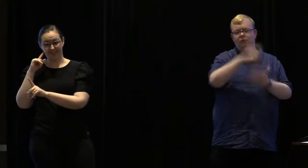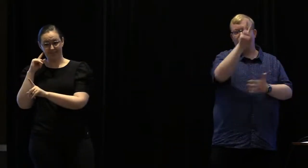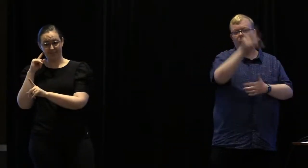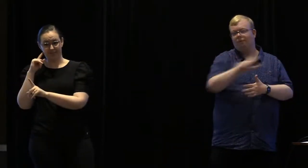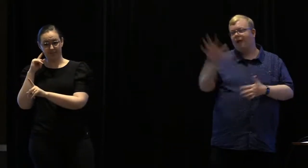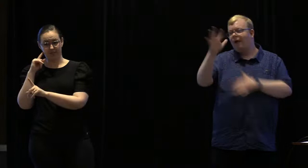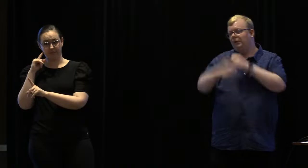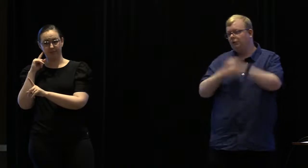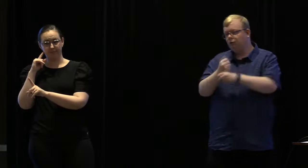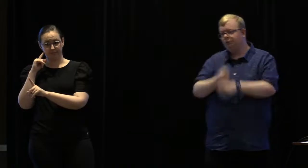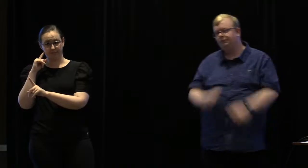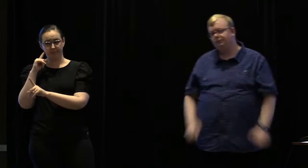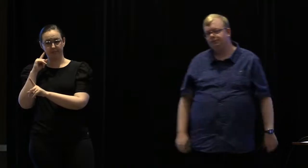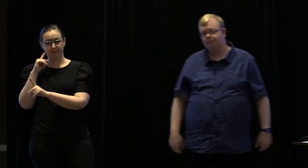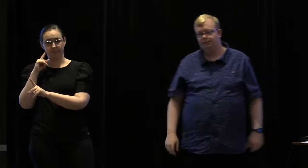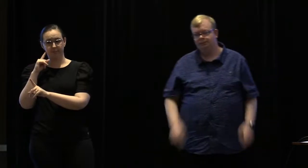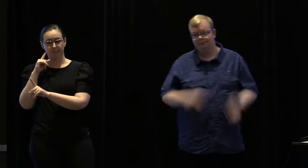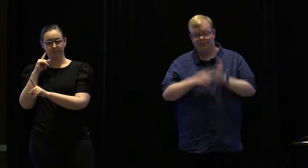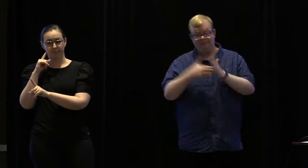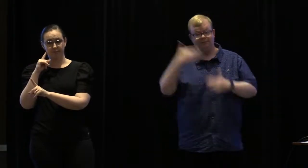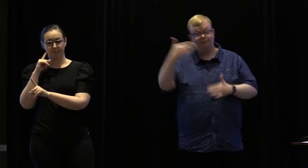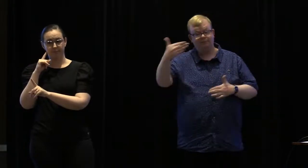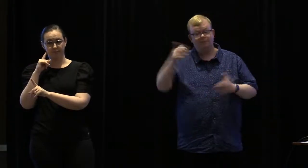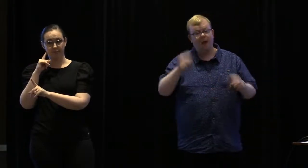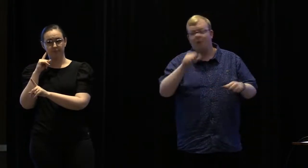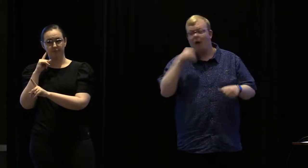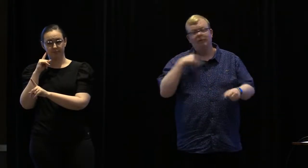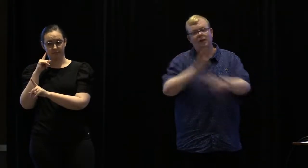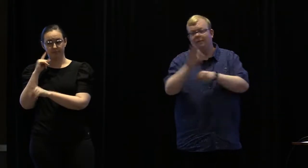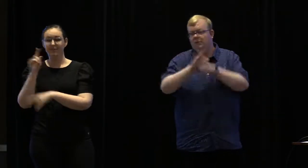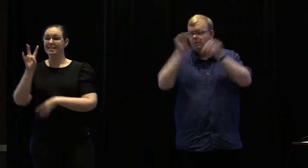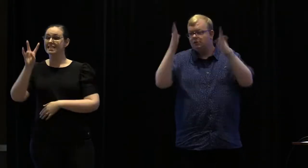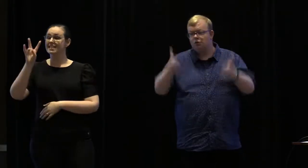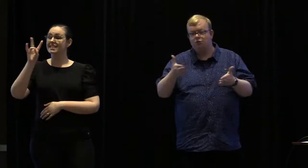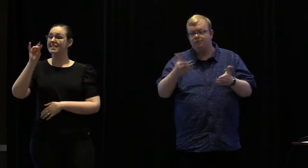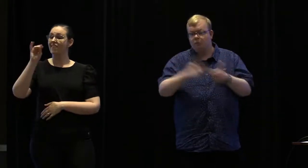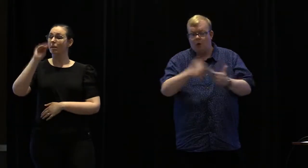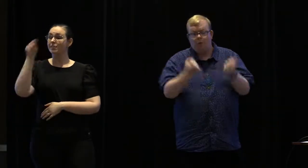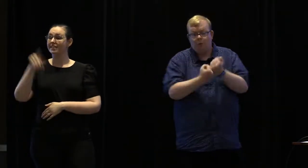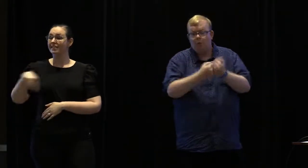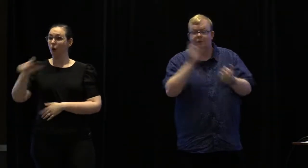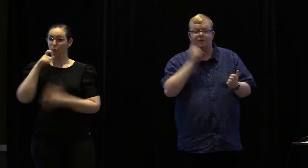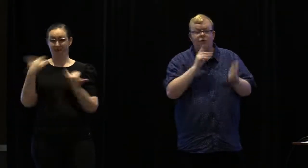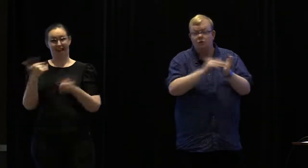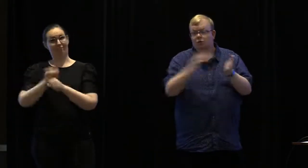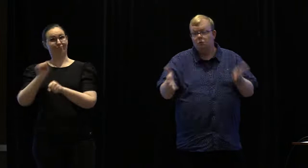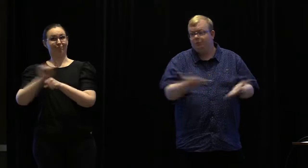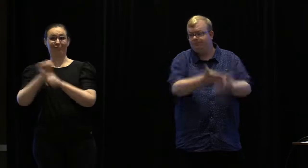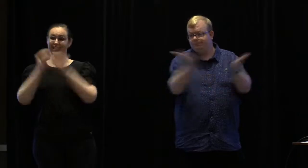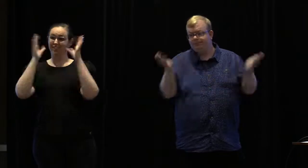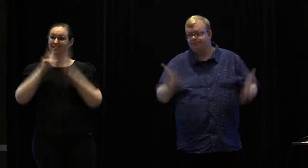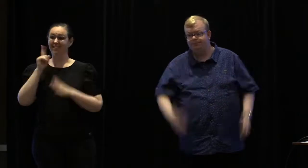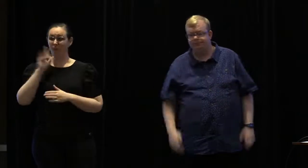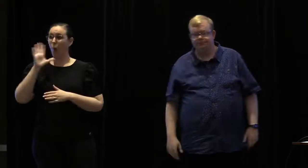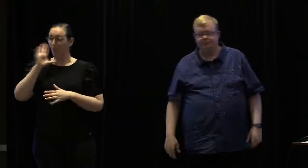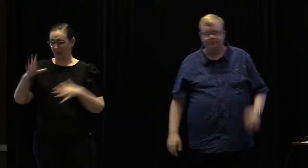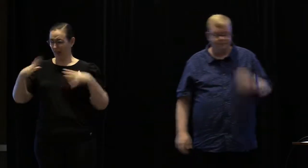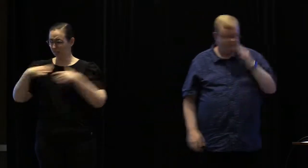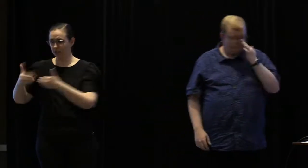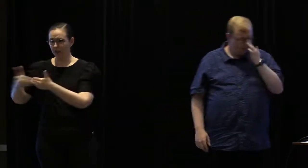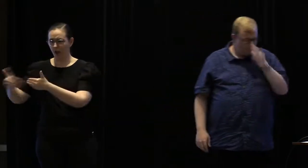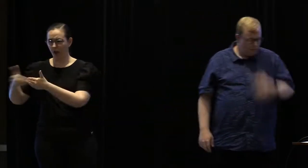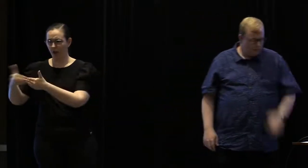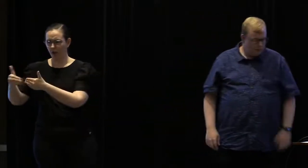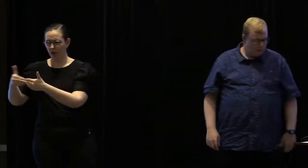70% of the teachers of the deaf and hard of hearing who are currently working will be retiring in the next 5 years. So who's going to